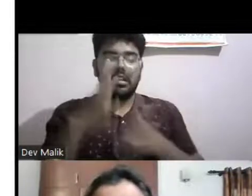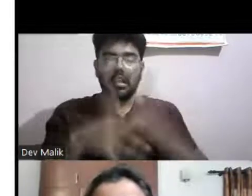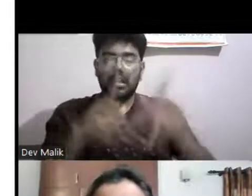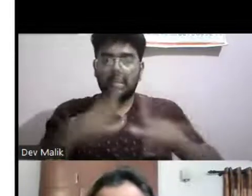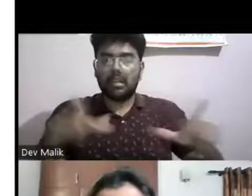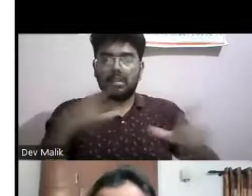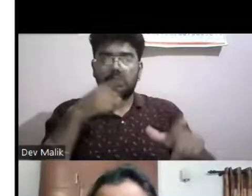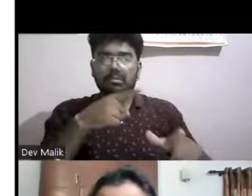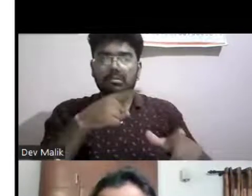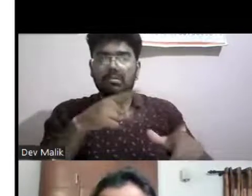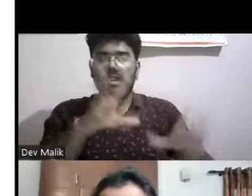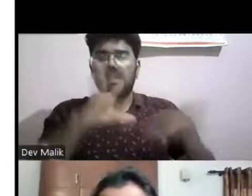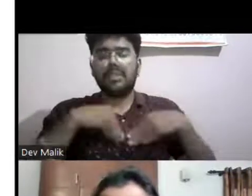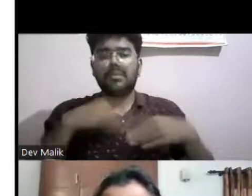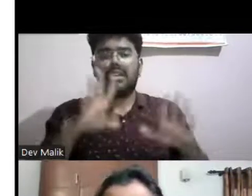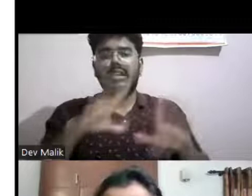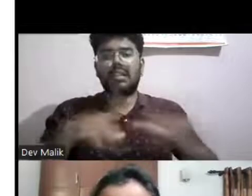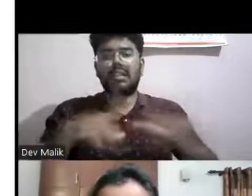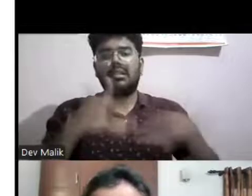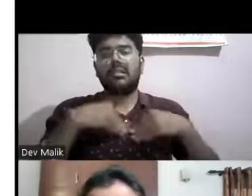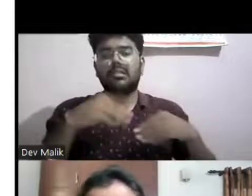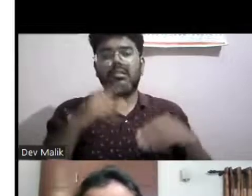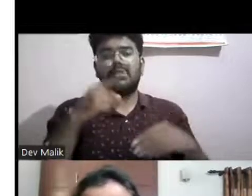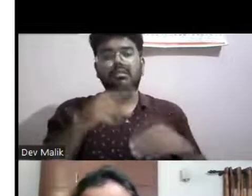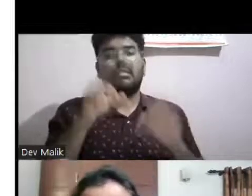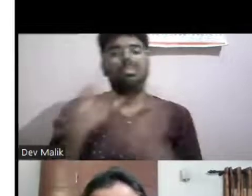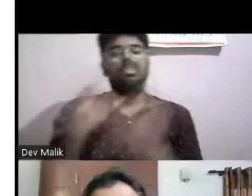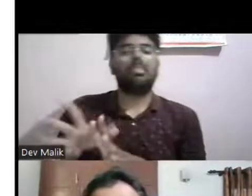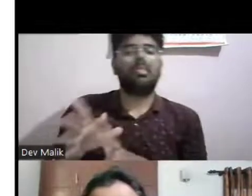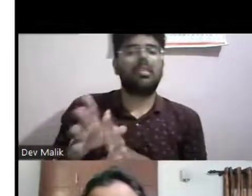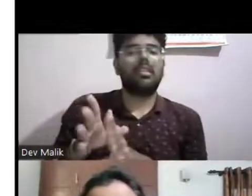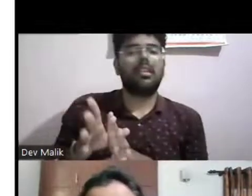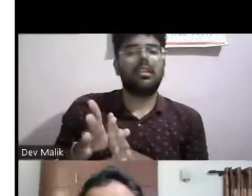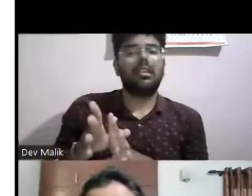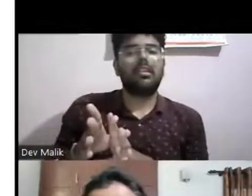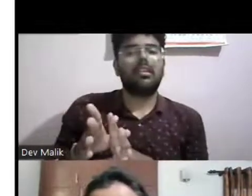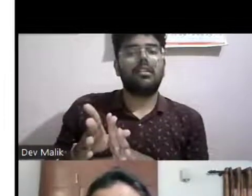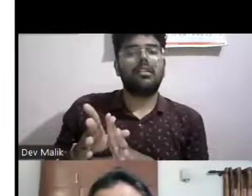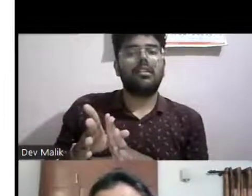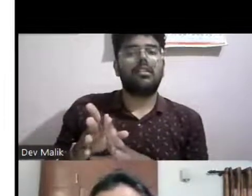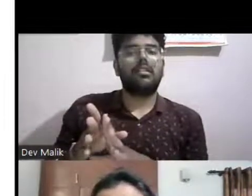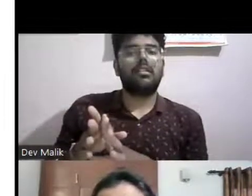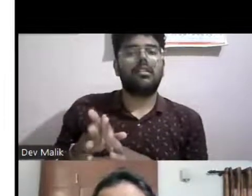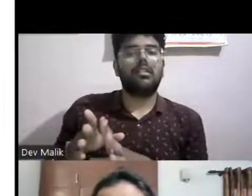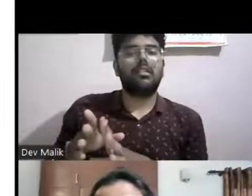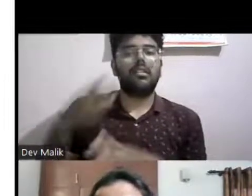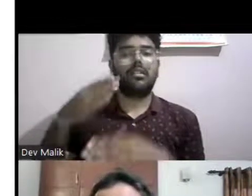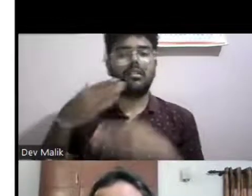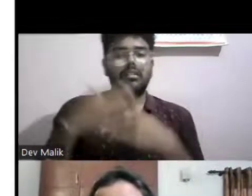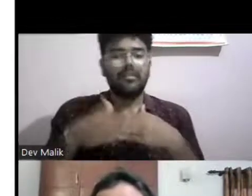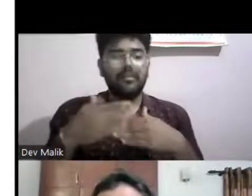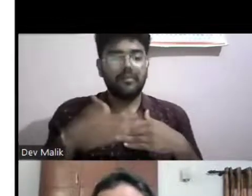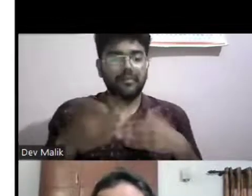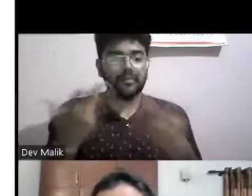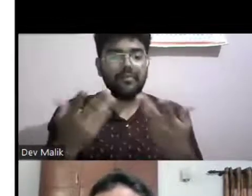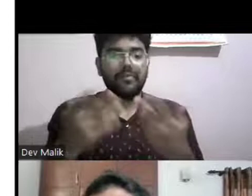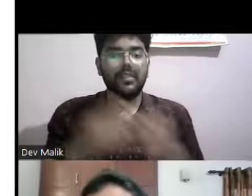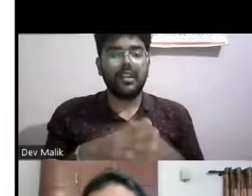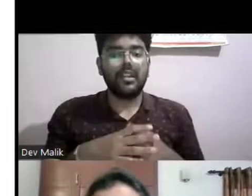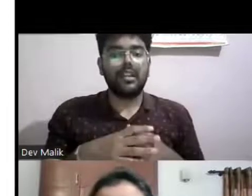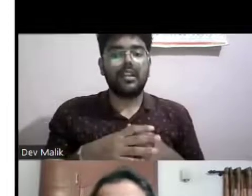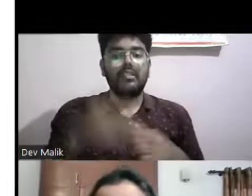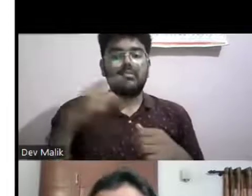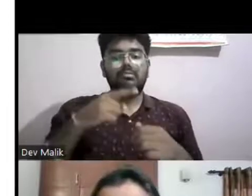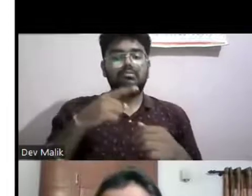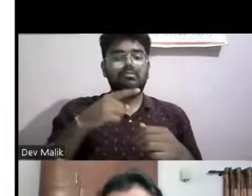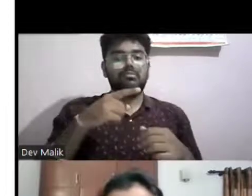a language of communication. And Bauman talks about it. He says that a contributing factor to this irrationality, and he